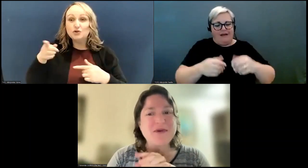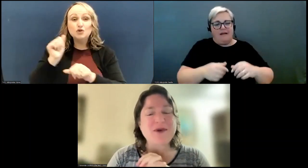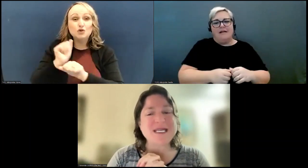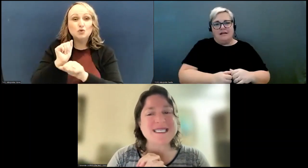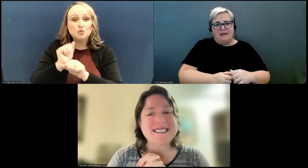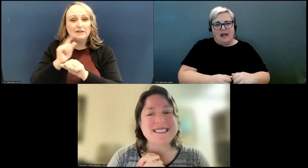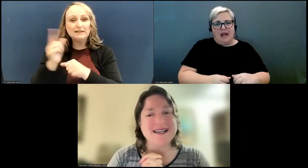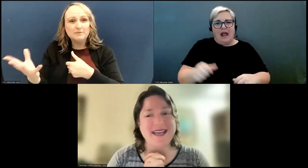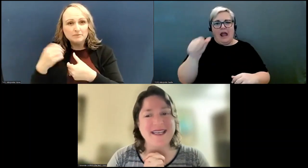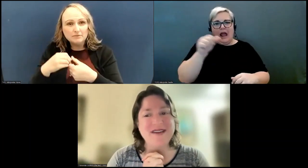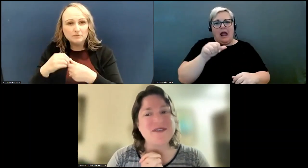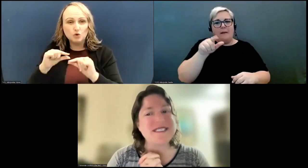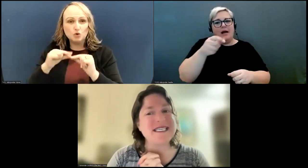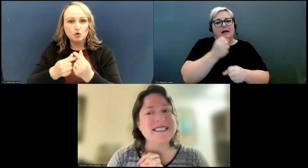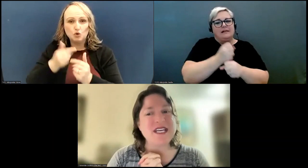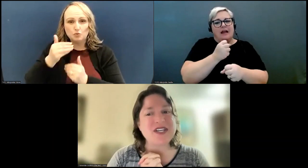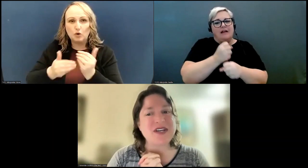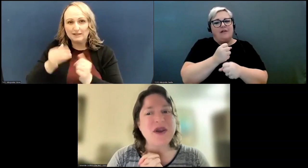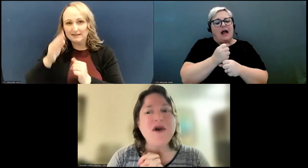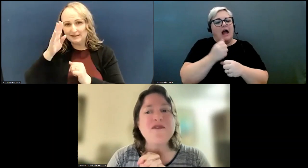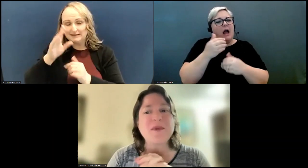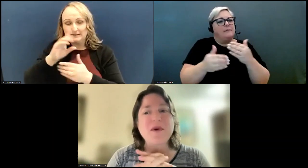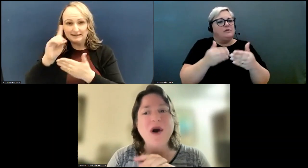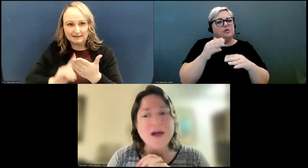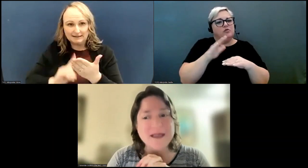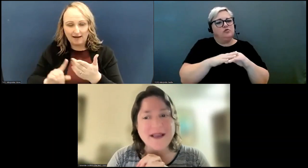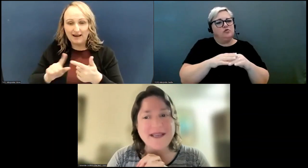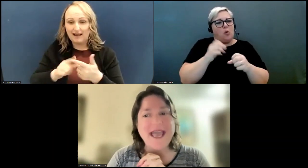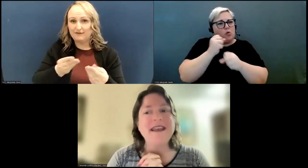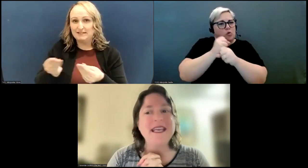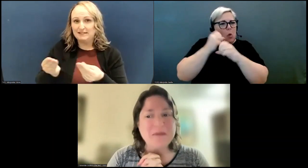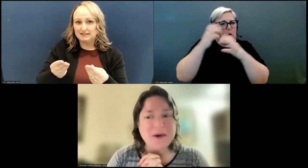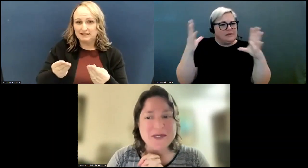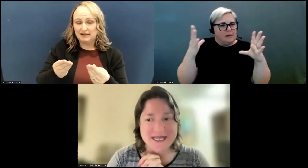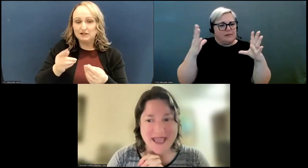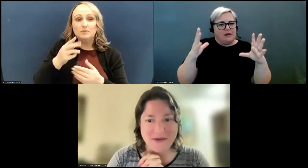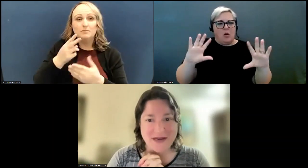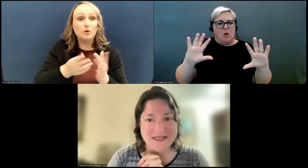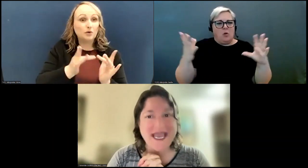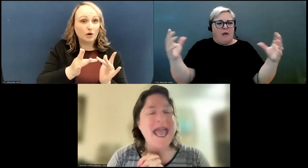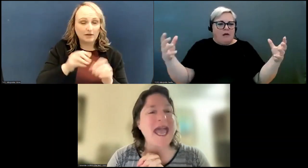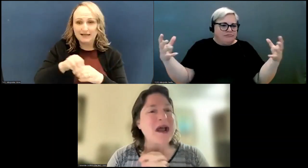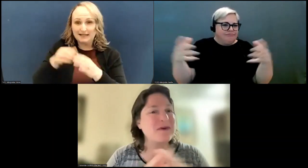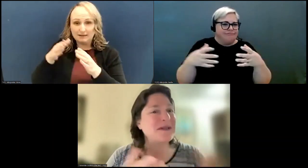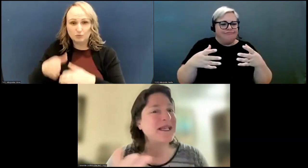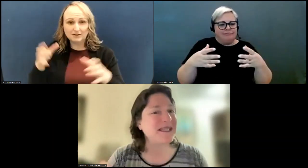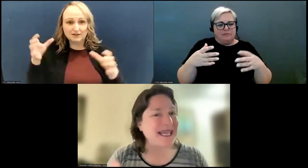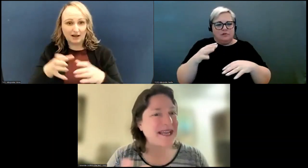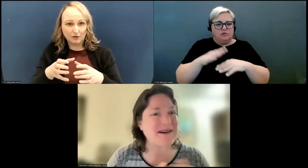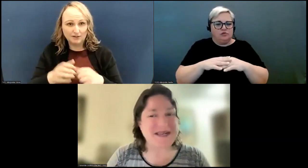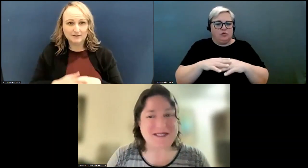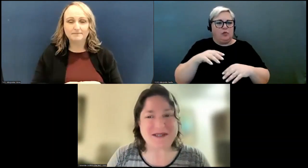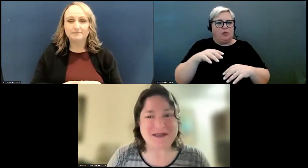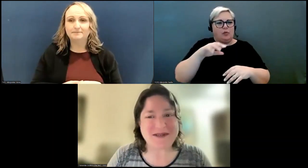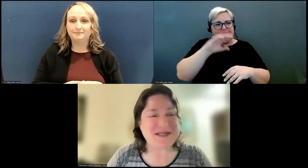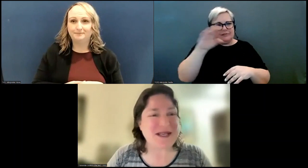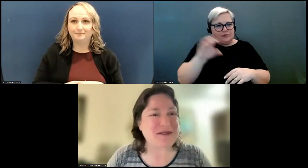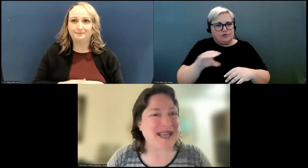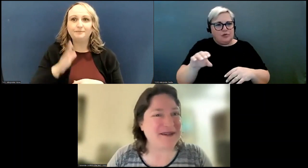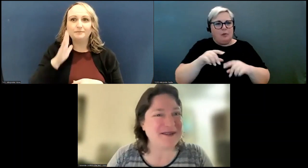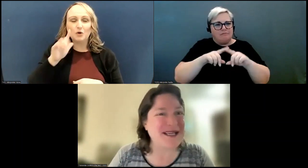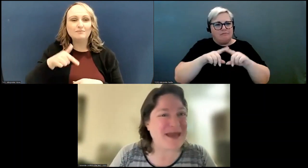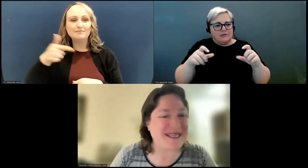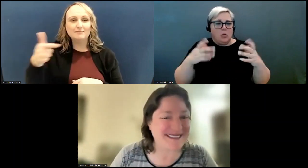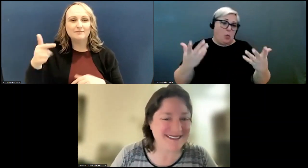participatory group process design and facilitation for both online and in-person gatherings, and I will let her introduce